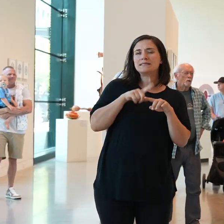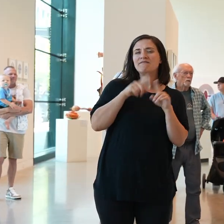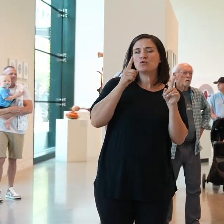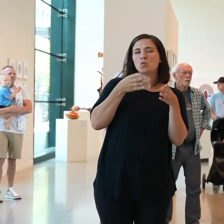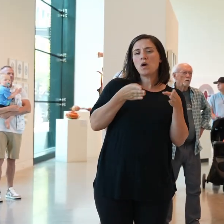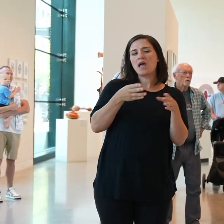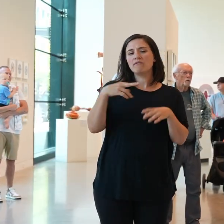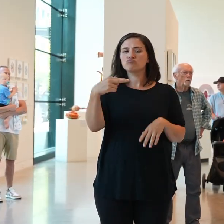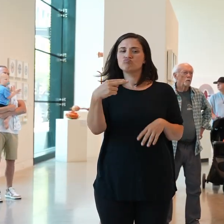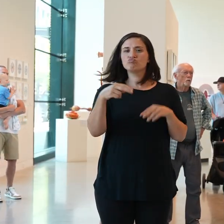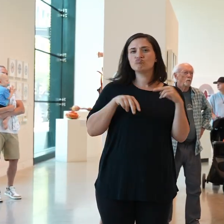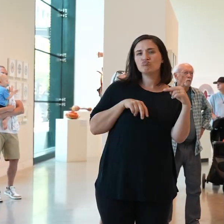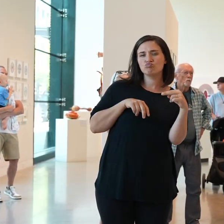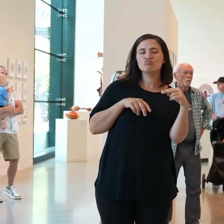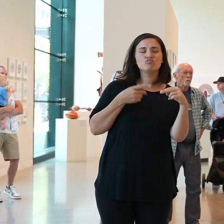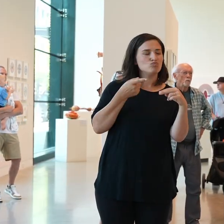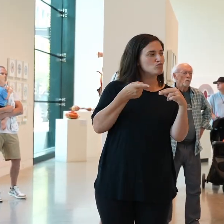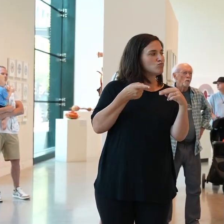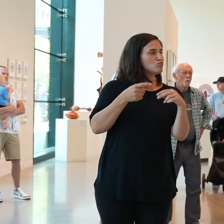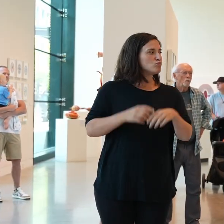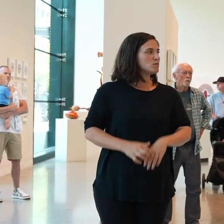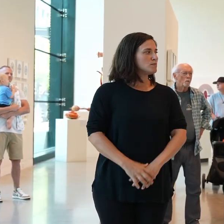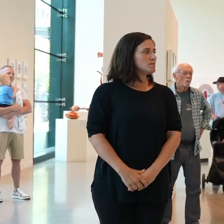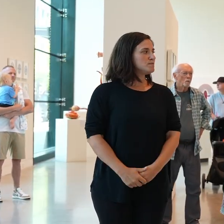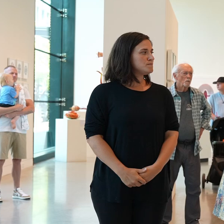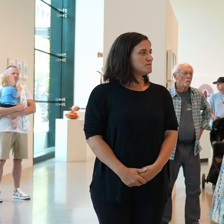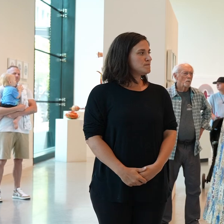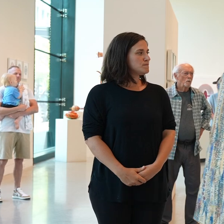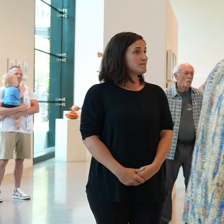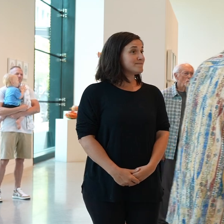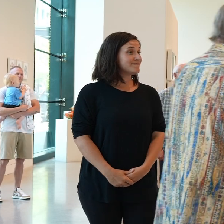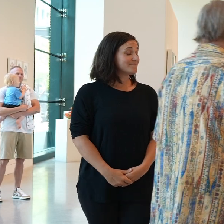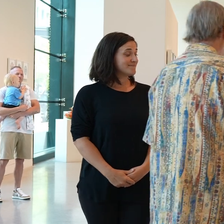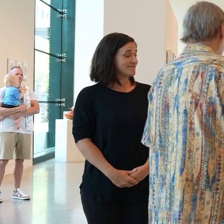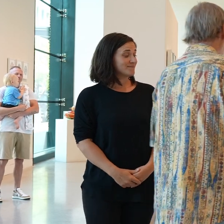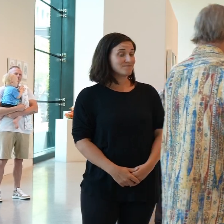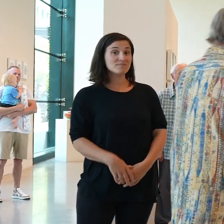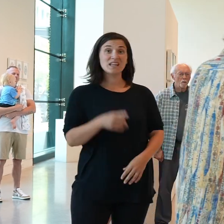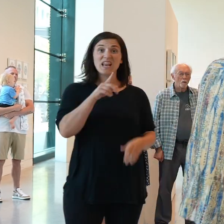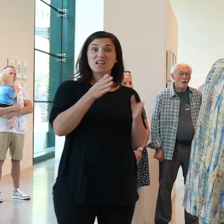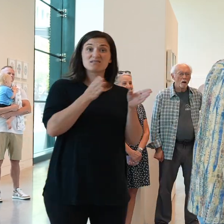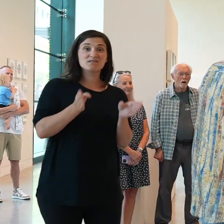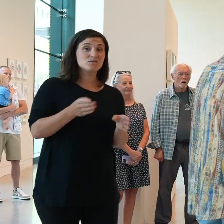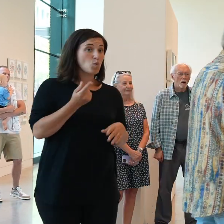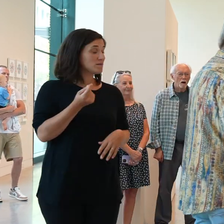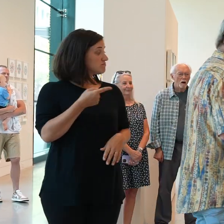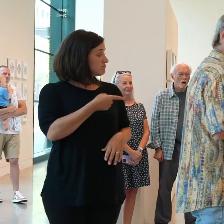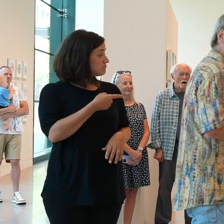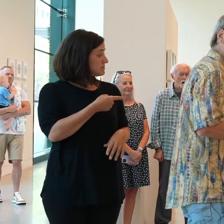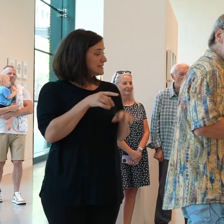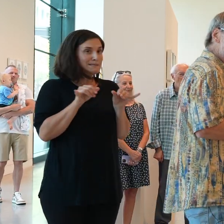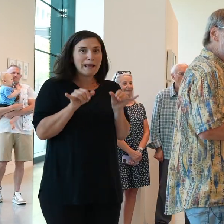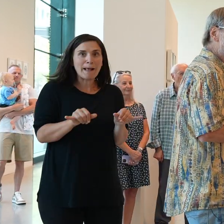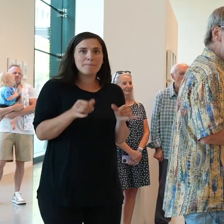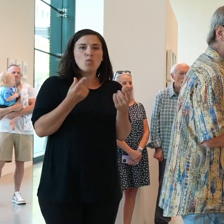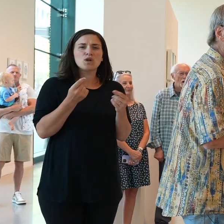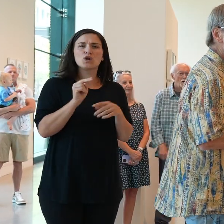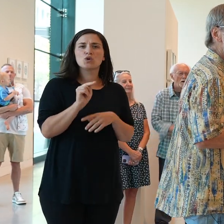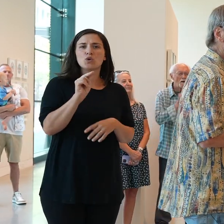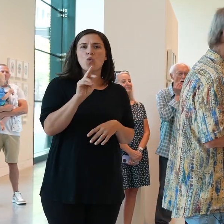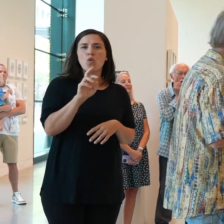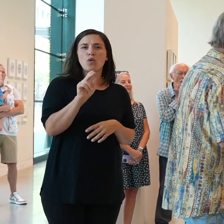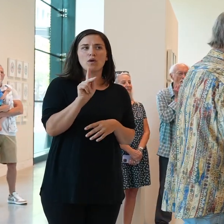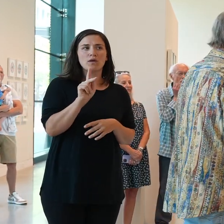could go ahead and do a vase. And so, and then this is kind of the same thing. This is more Norfolk Island